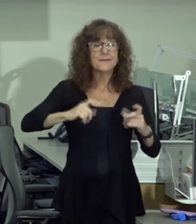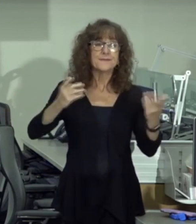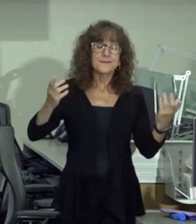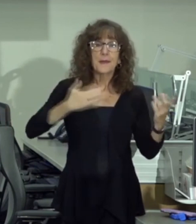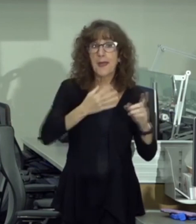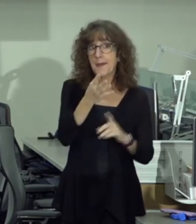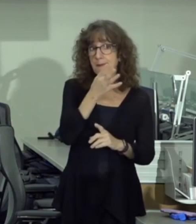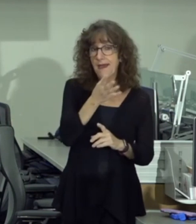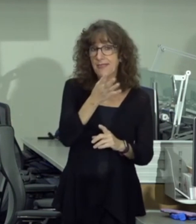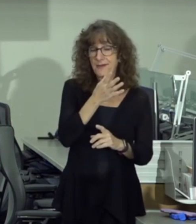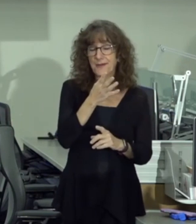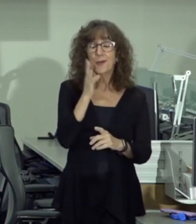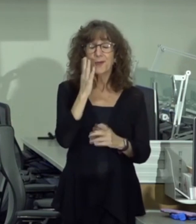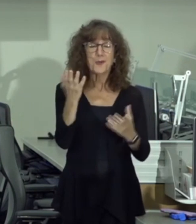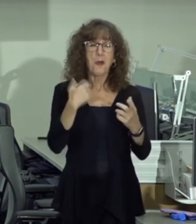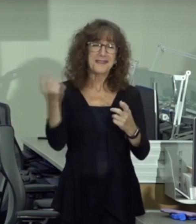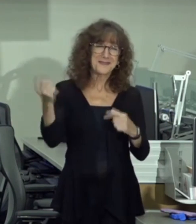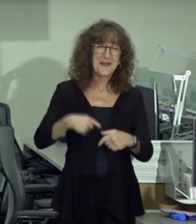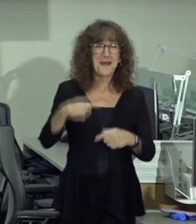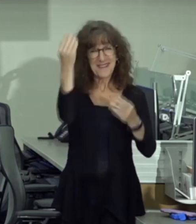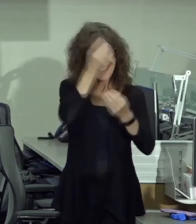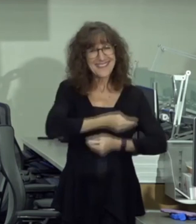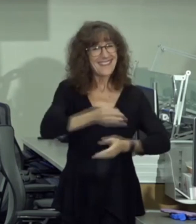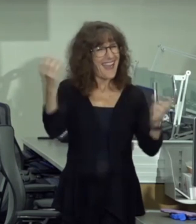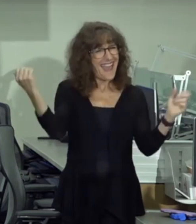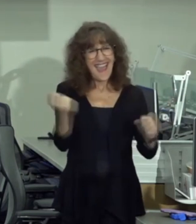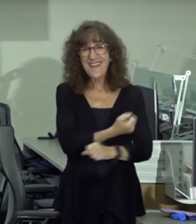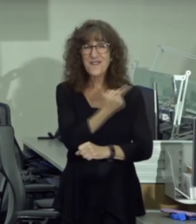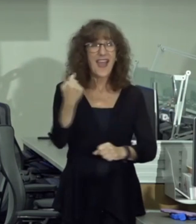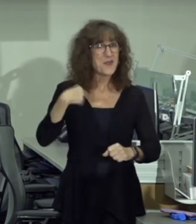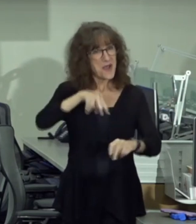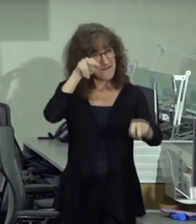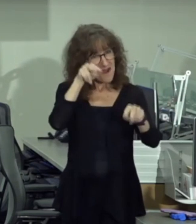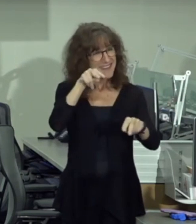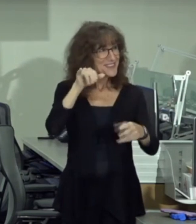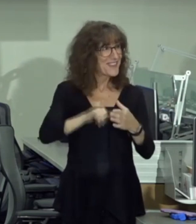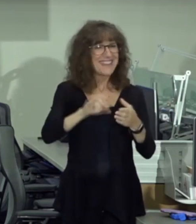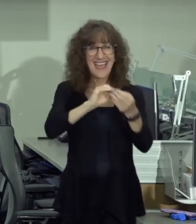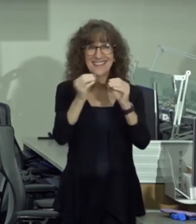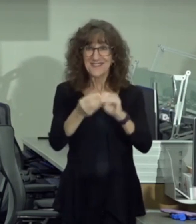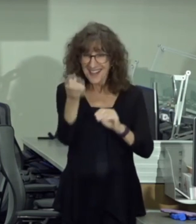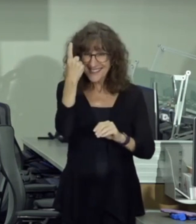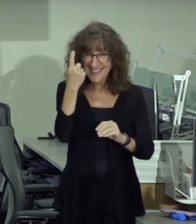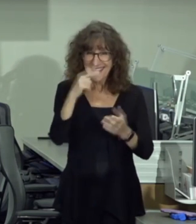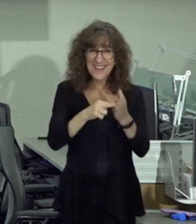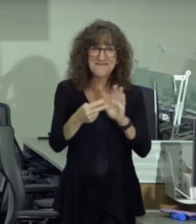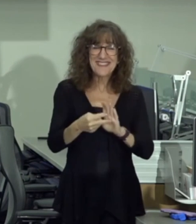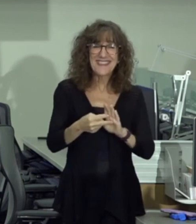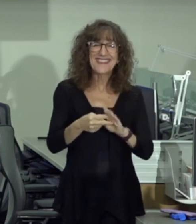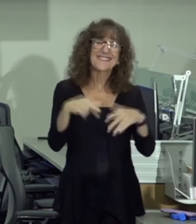my mother would have wanted me to come here and tell everybody that we're monitoring that rate. You understand what I mean? So